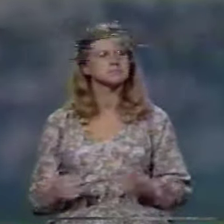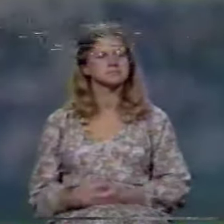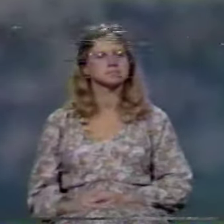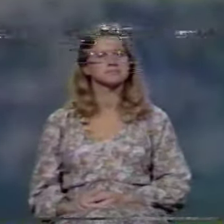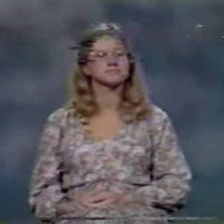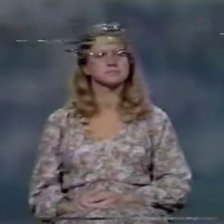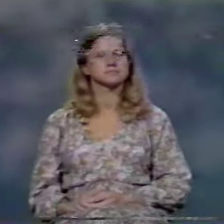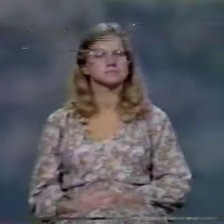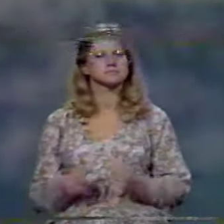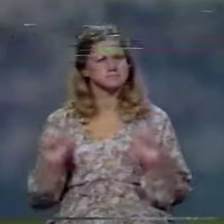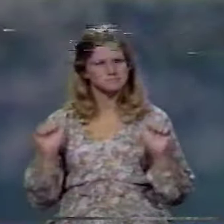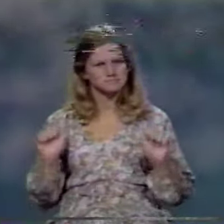To be able.